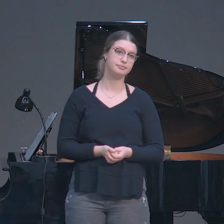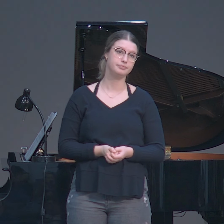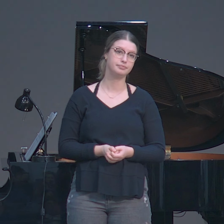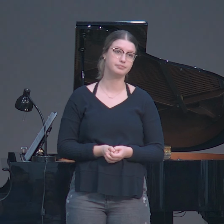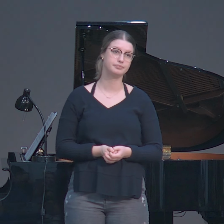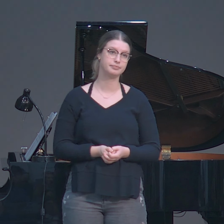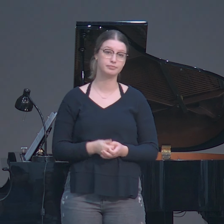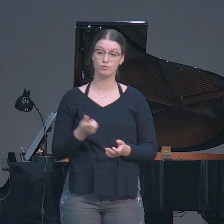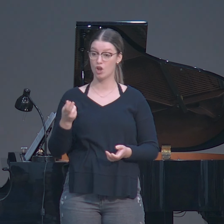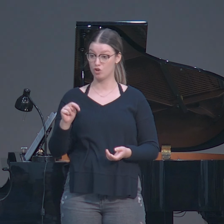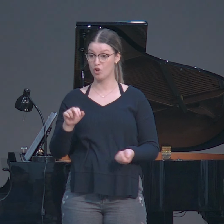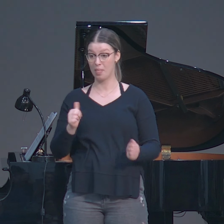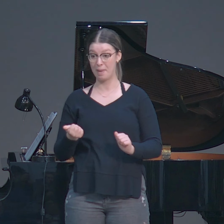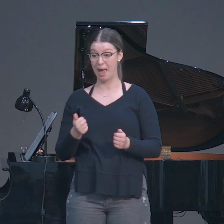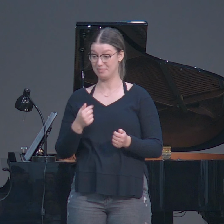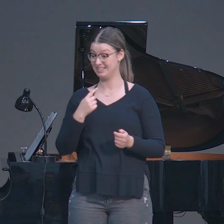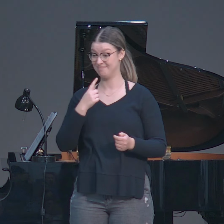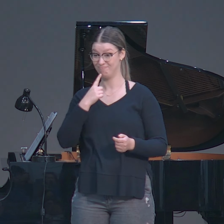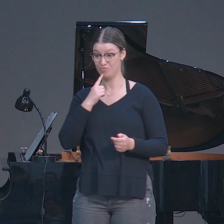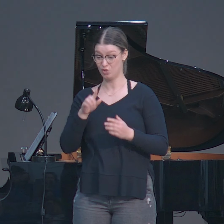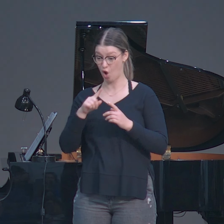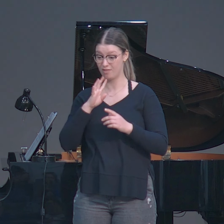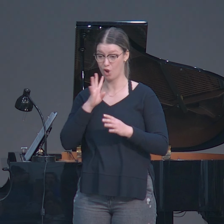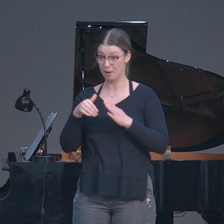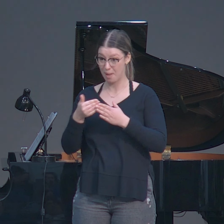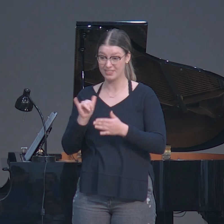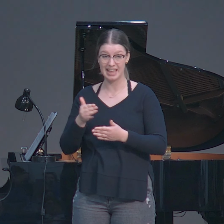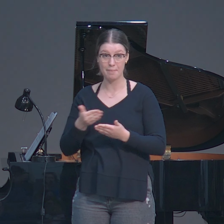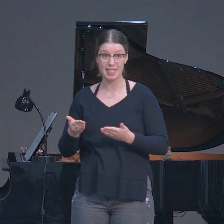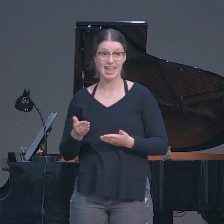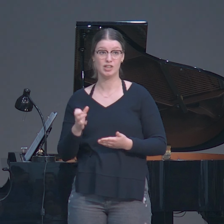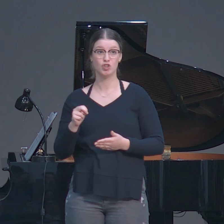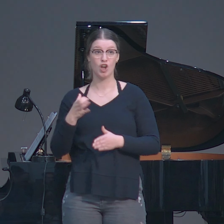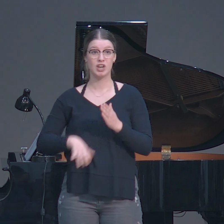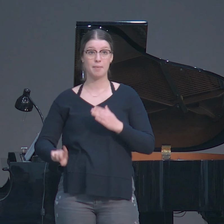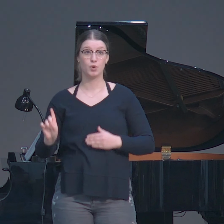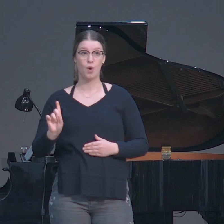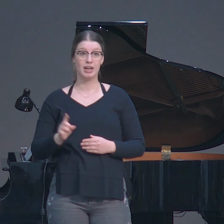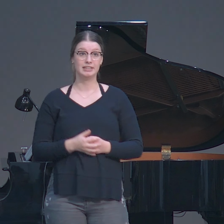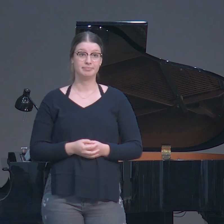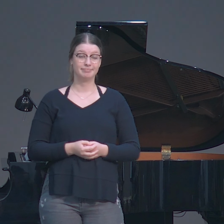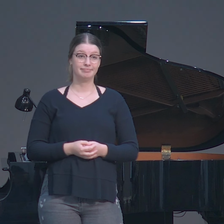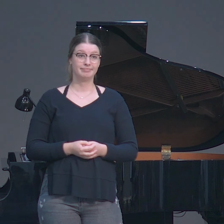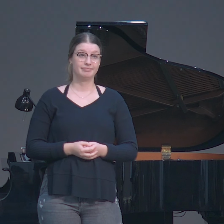This is what John the Baptist meant with these words that we find in John chapter 1.